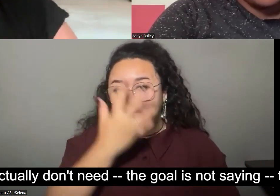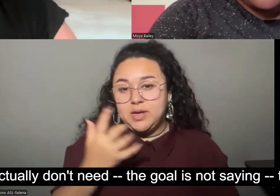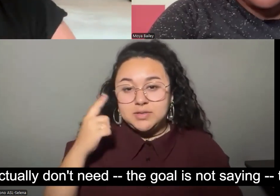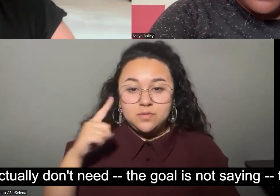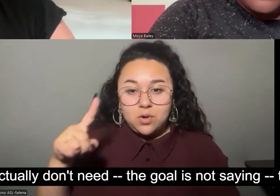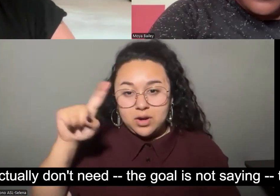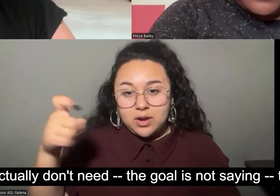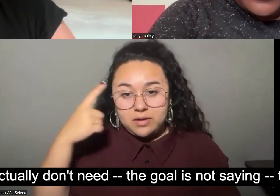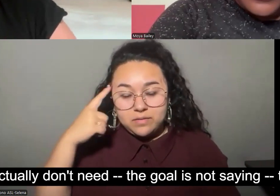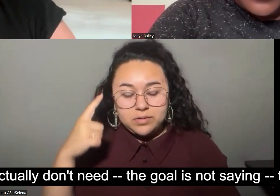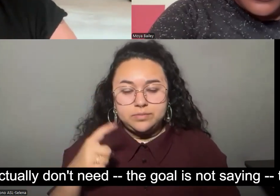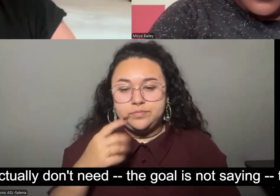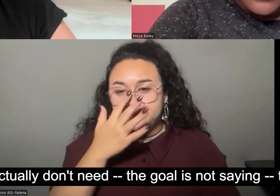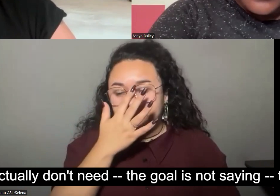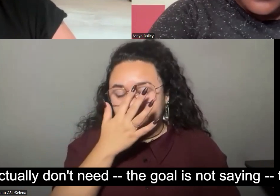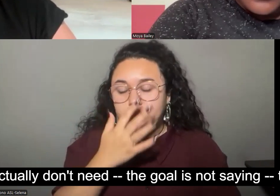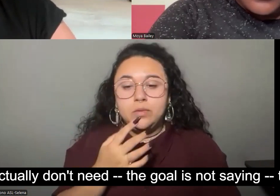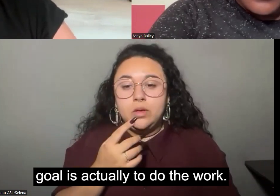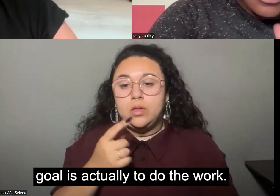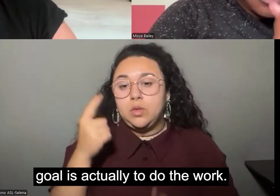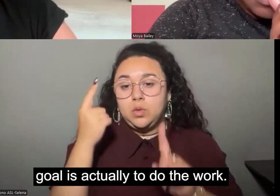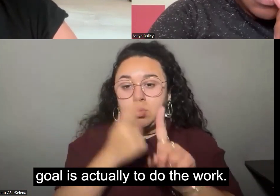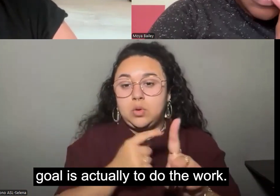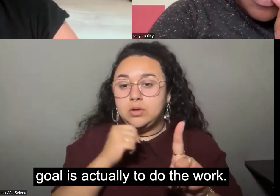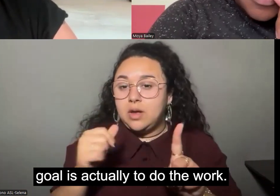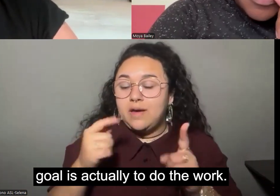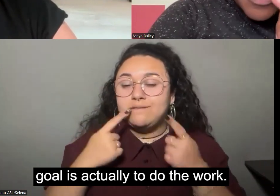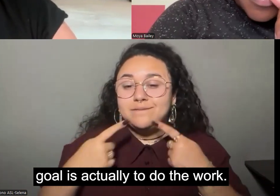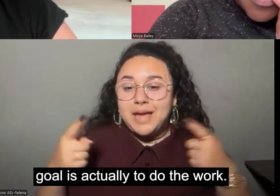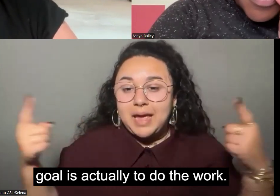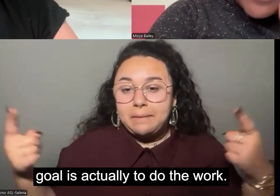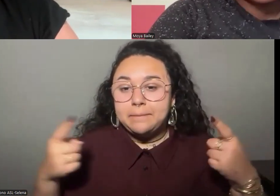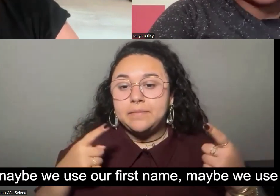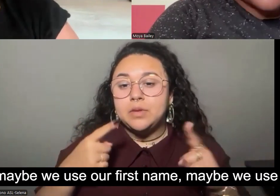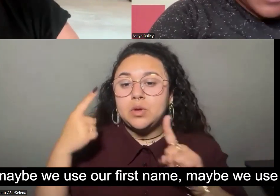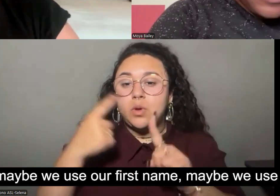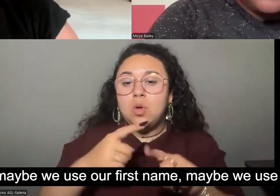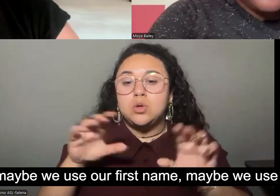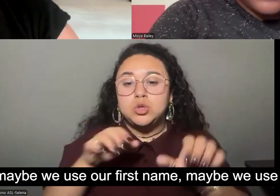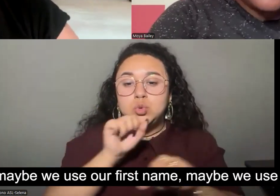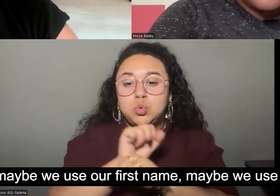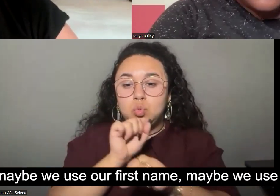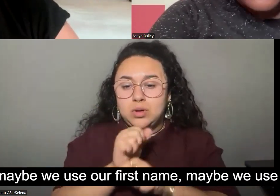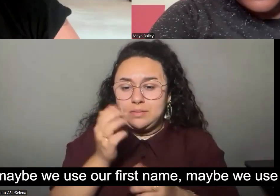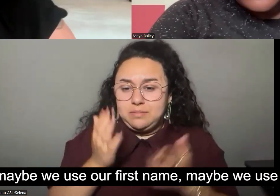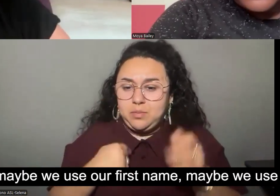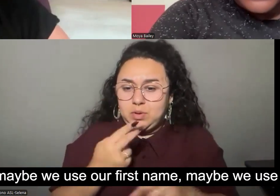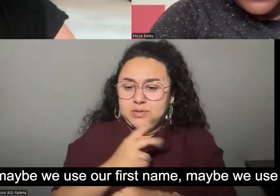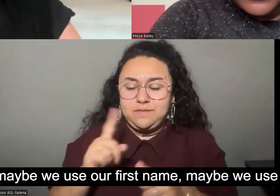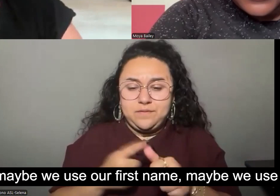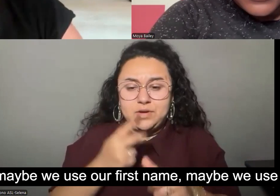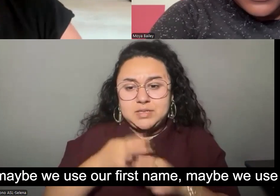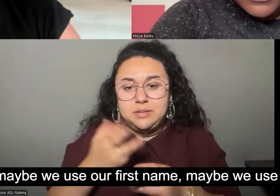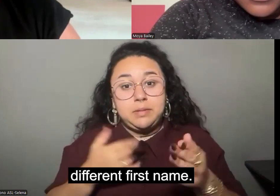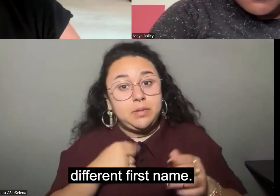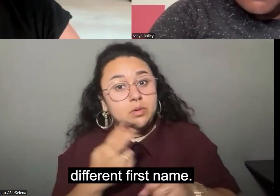we actually don't need, the goal is not fame. The goal is actually to do the work. And so maybe we use our first name, maybe we use a different